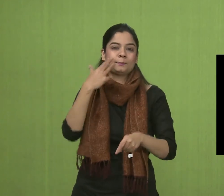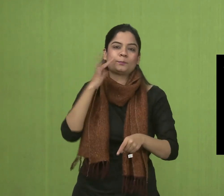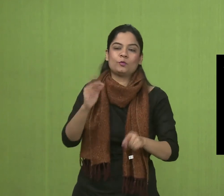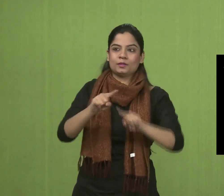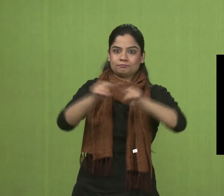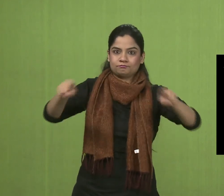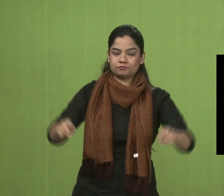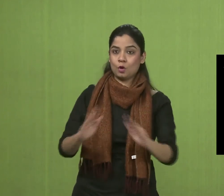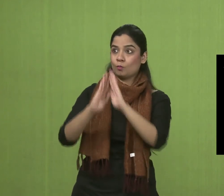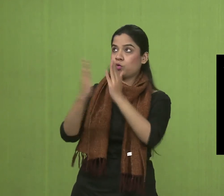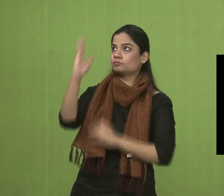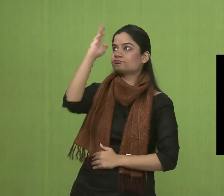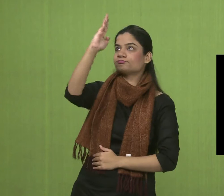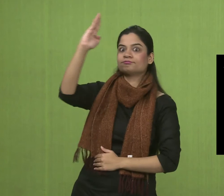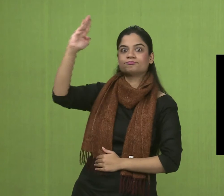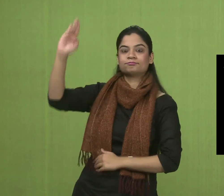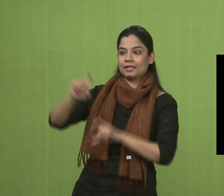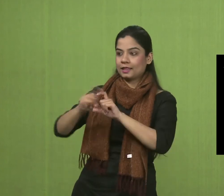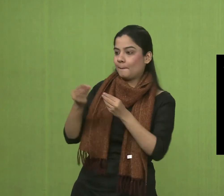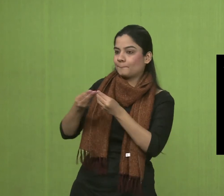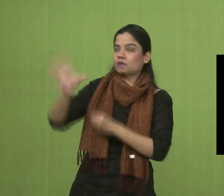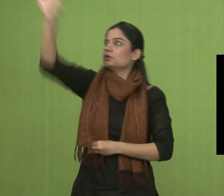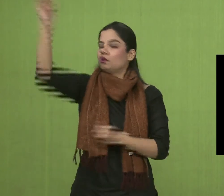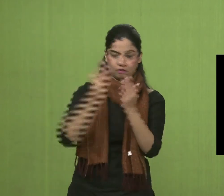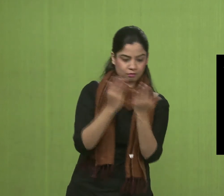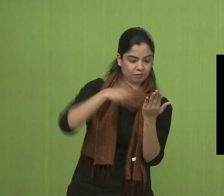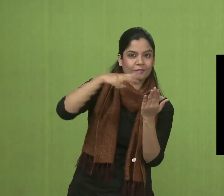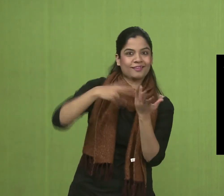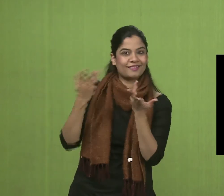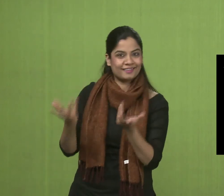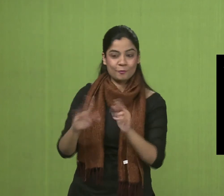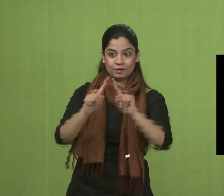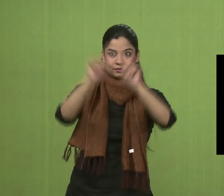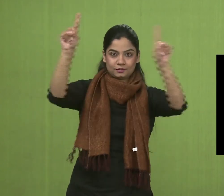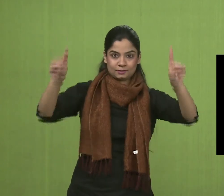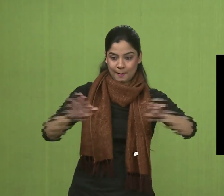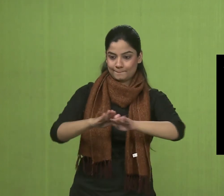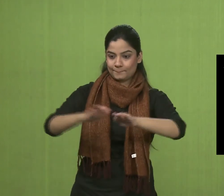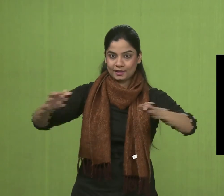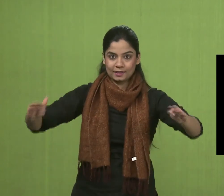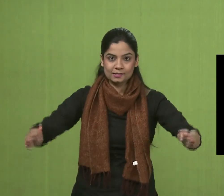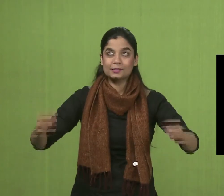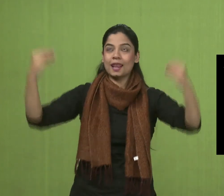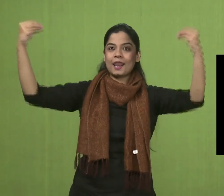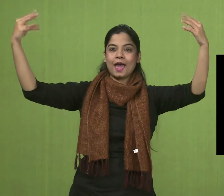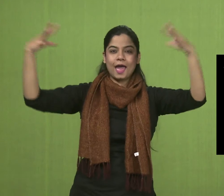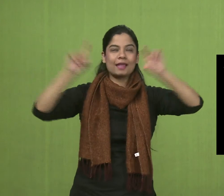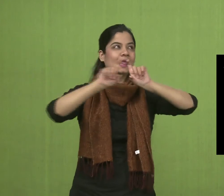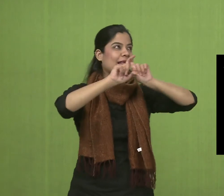tables, bookshelves, etc. on a nearby distance so that work can be done quickly. Good lighting, natural lighting,